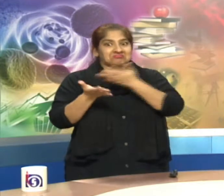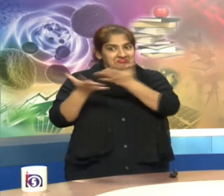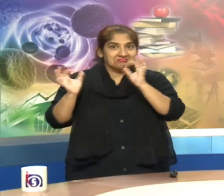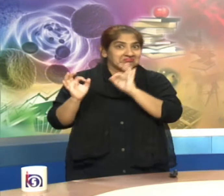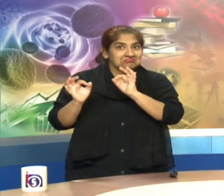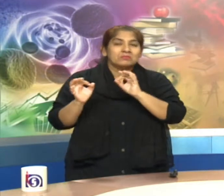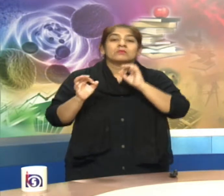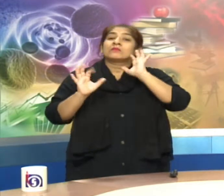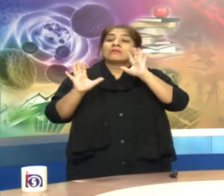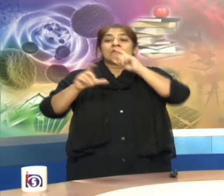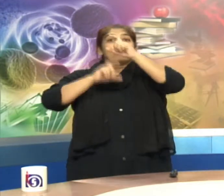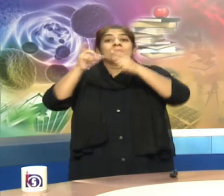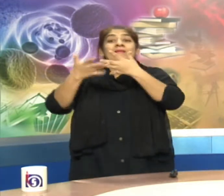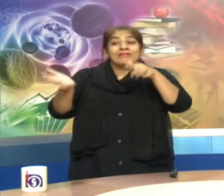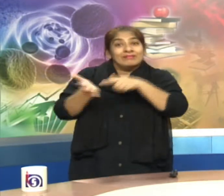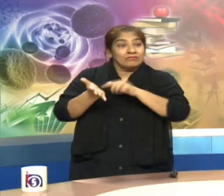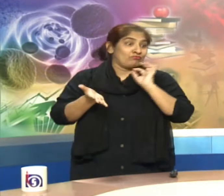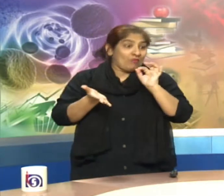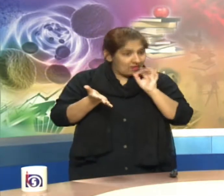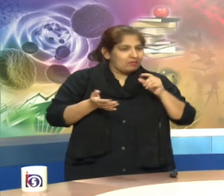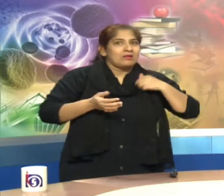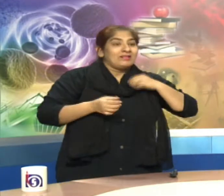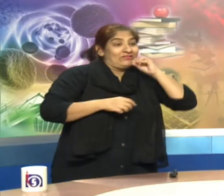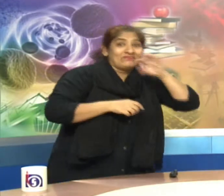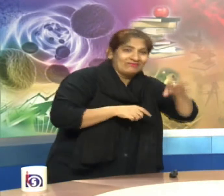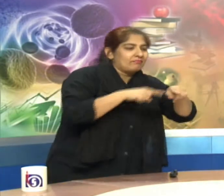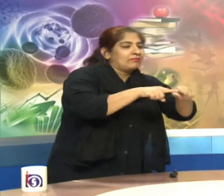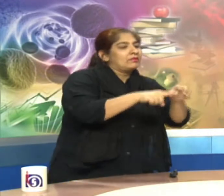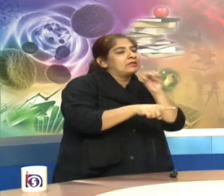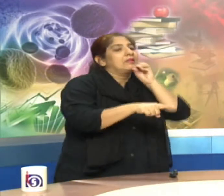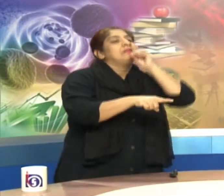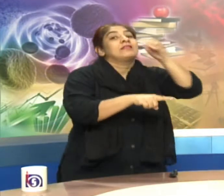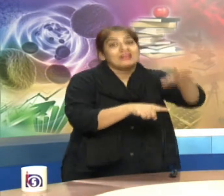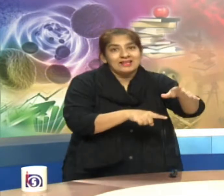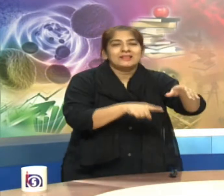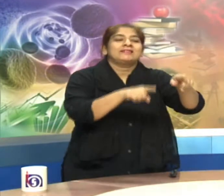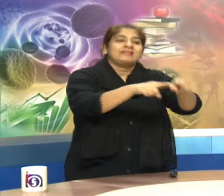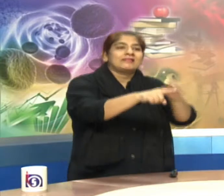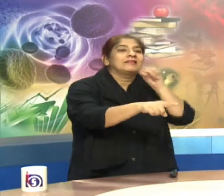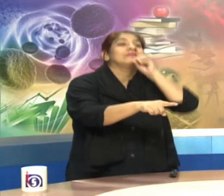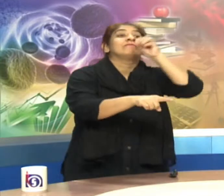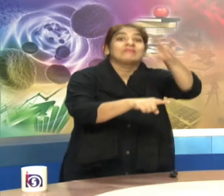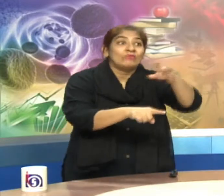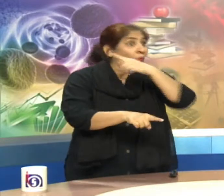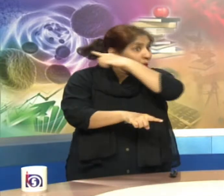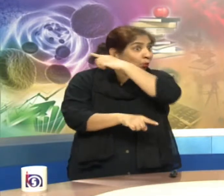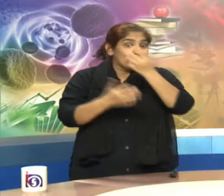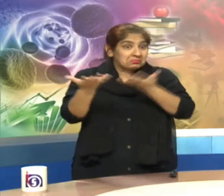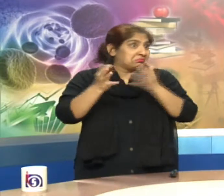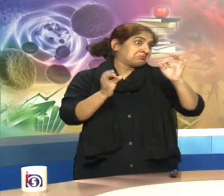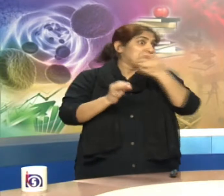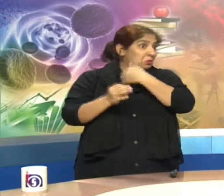publicity that this thing is good or this item is good, and people from my